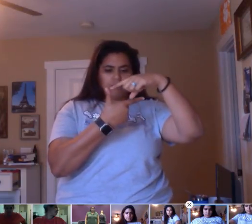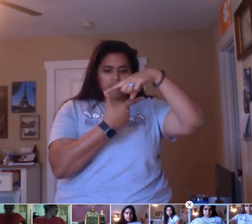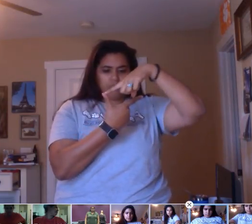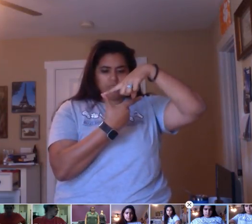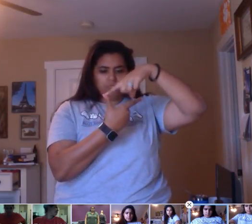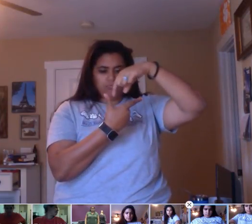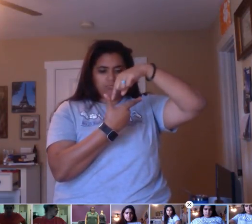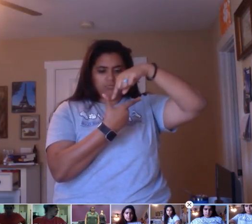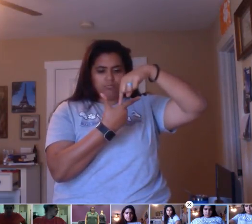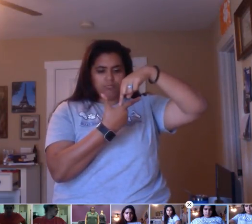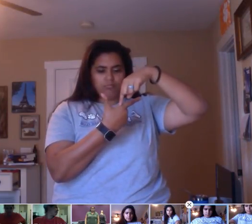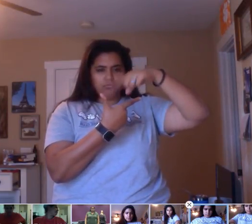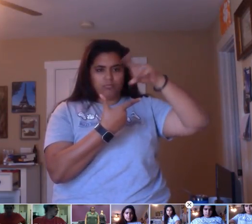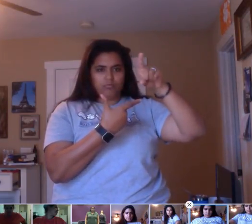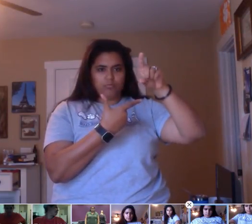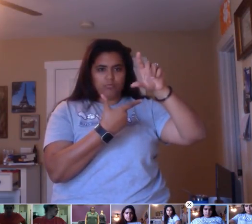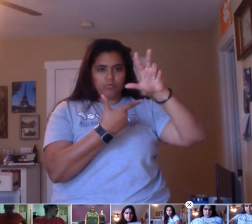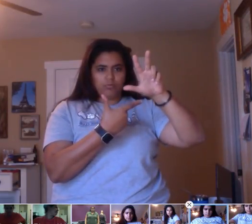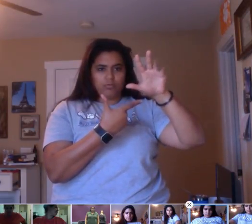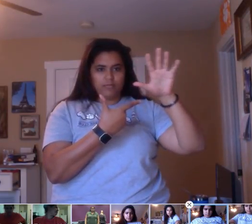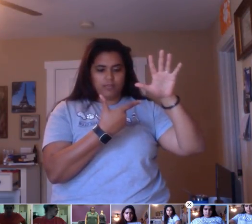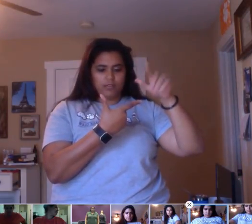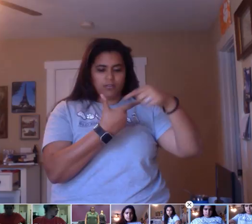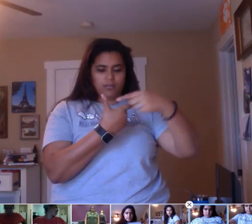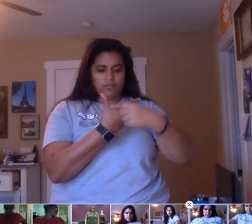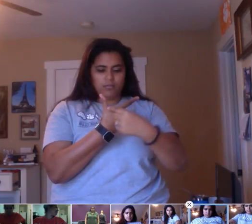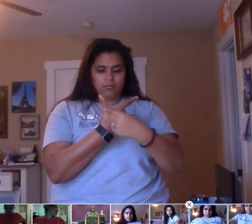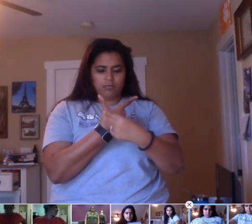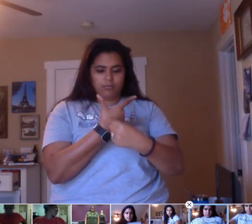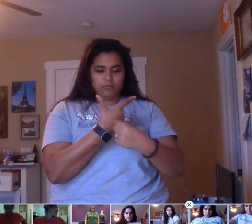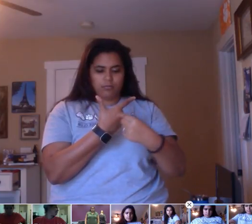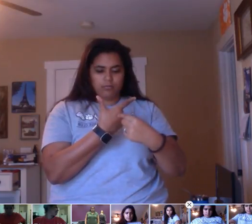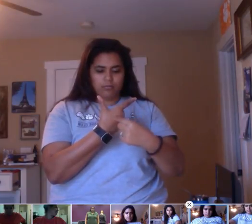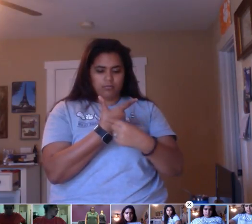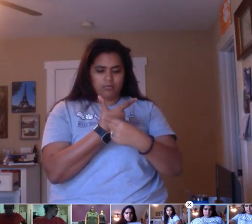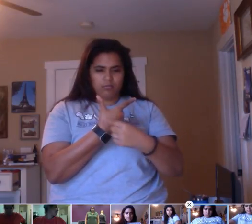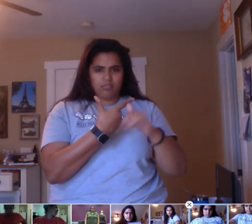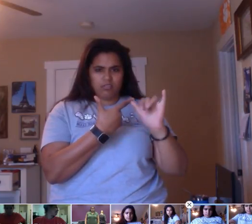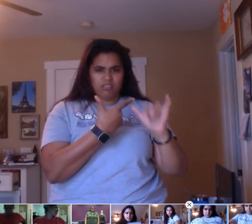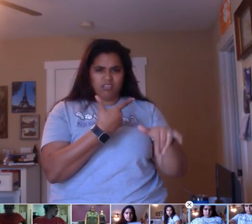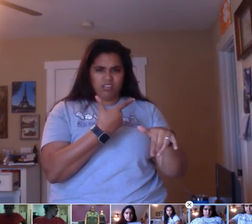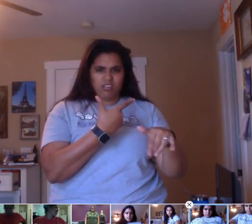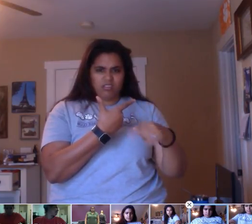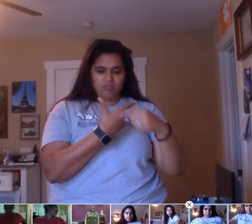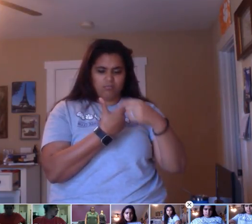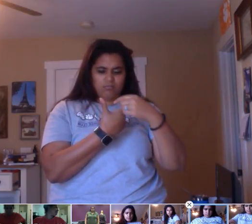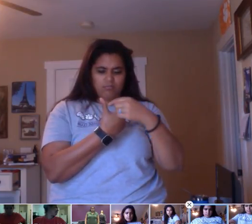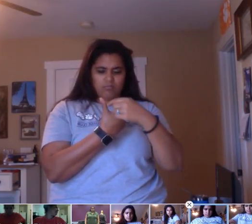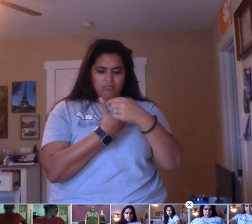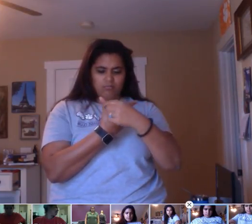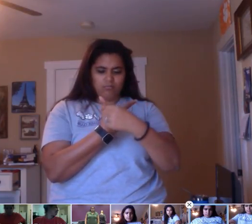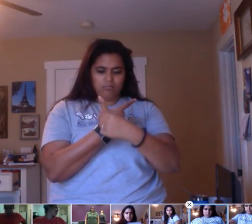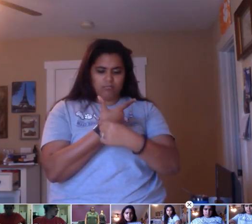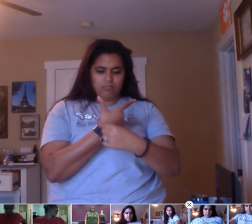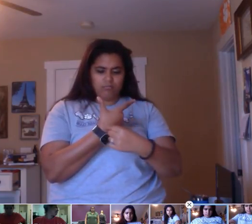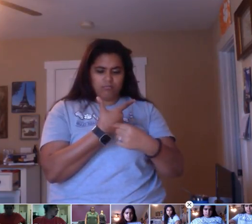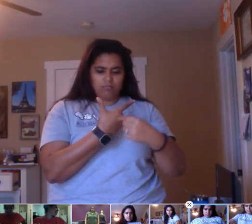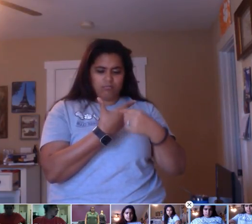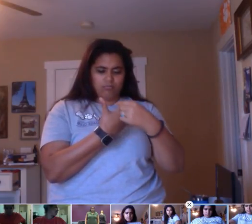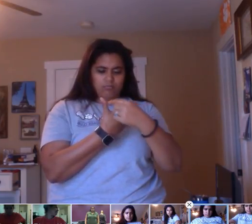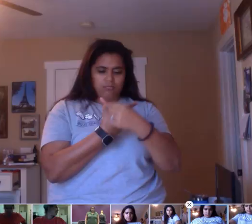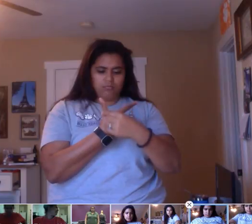So if you look at it from another perspective, you see that the other side of that angle can go all the way around like a